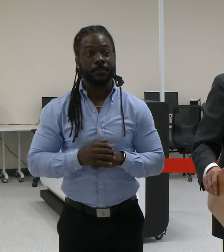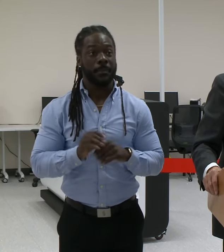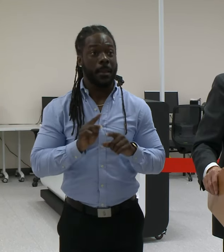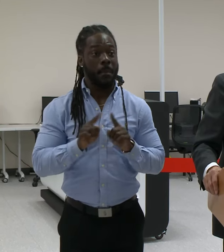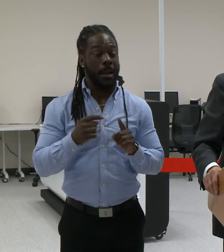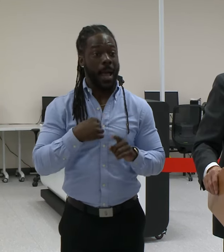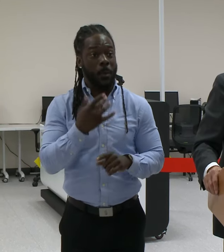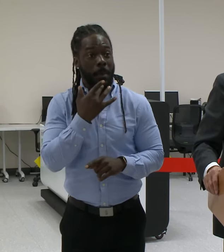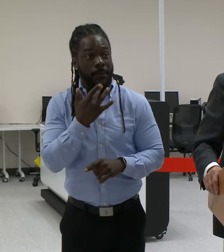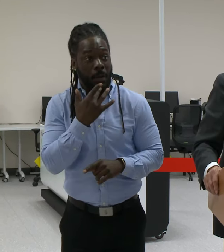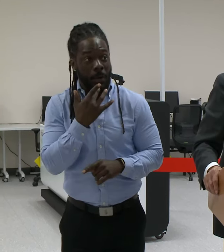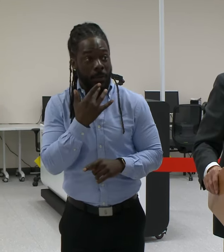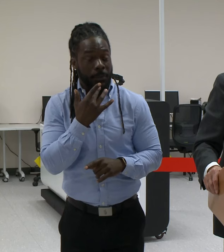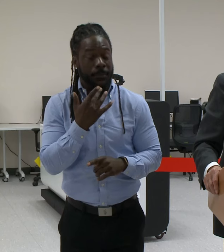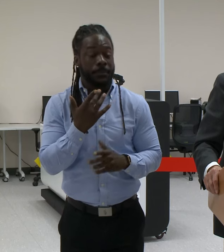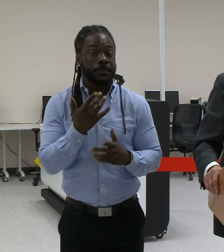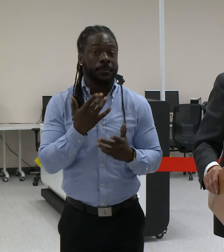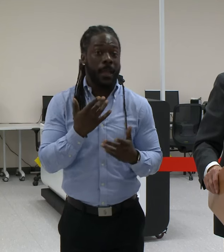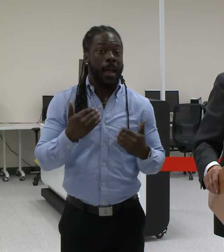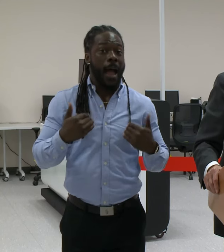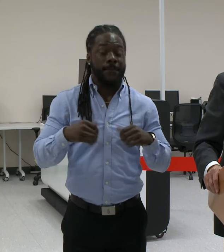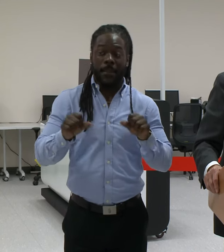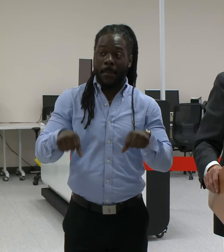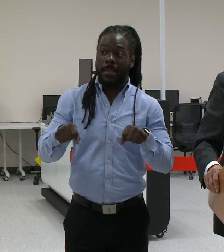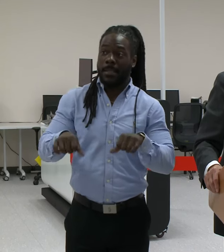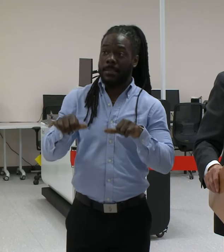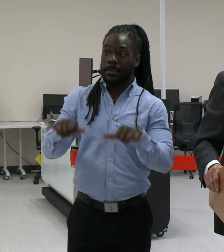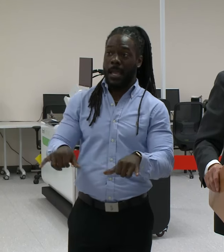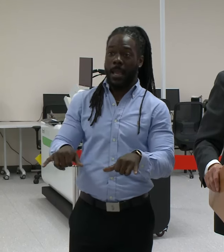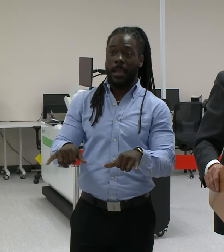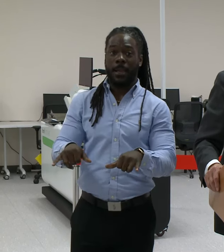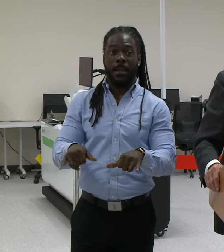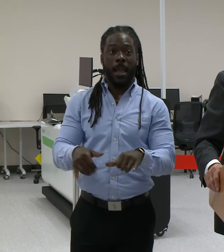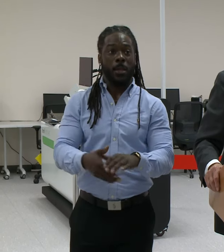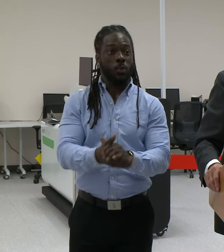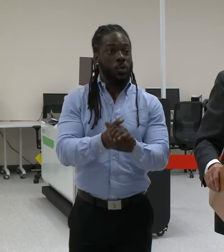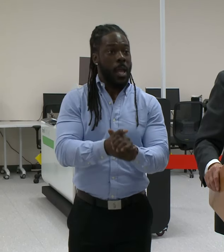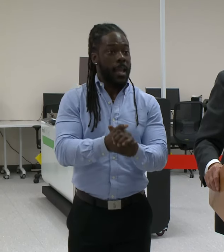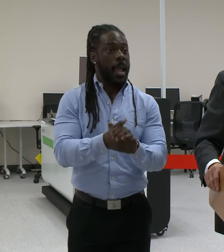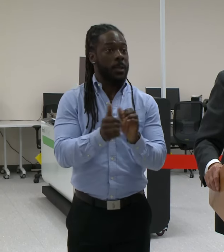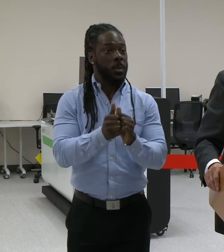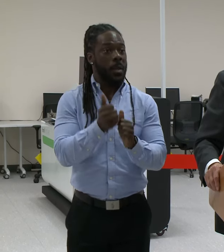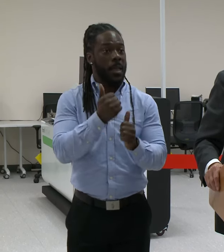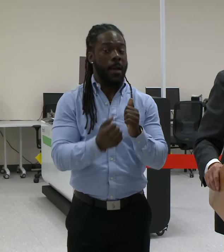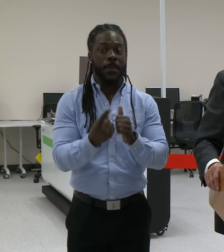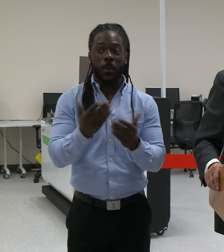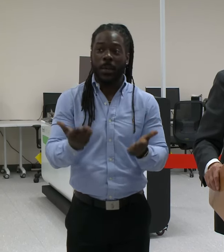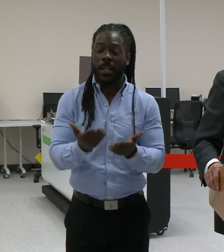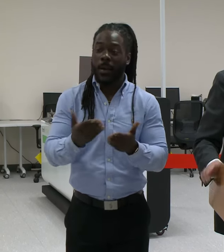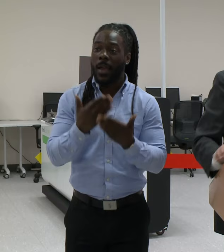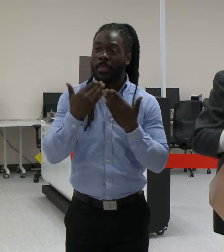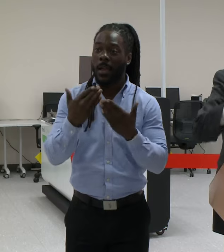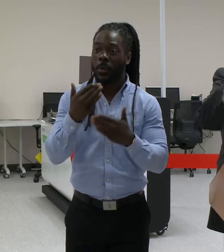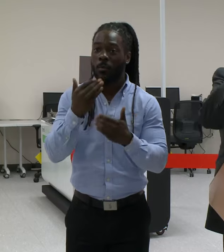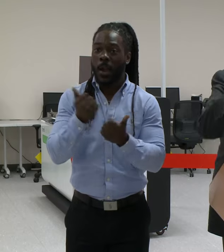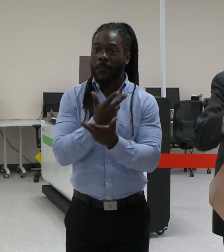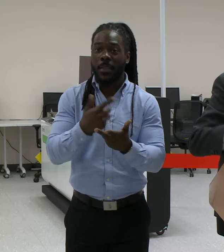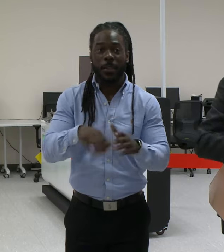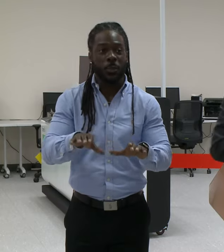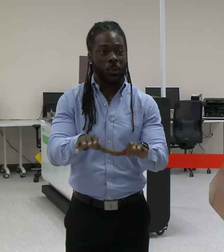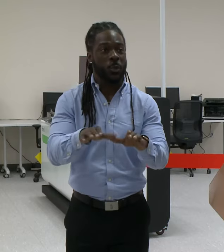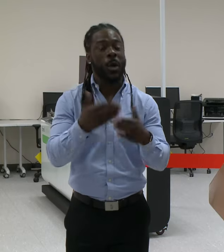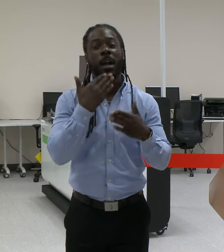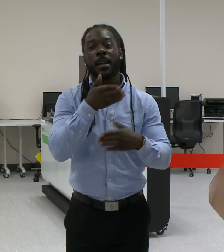would prefer to have the ability to stay and to shake each one of your hands and thank you for what you do every day. God bless